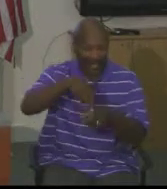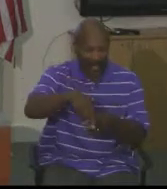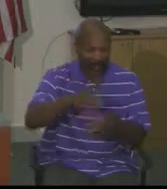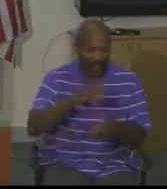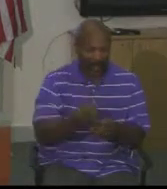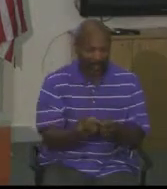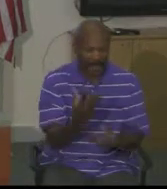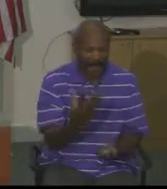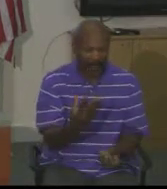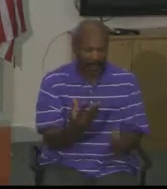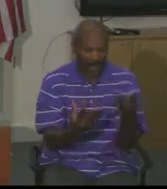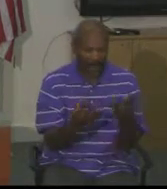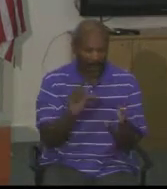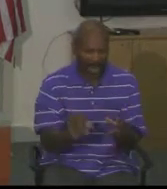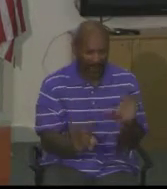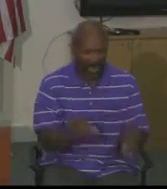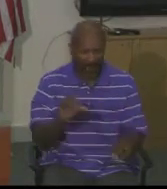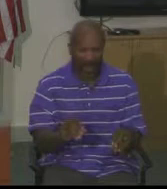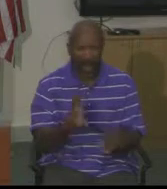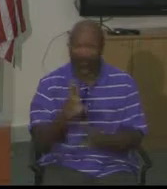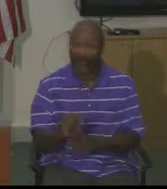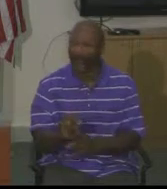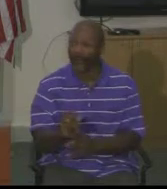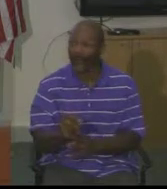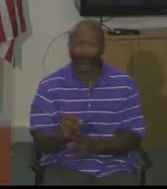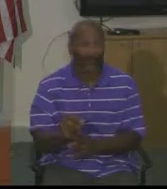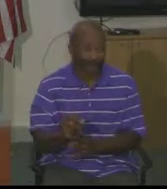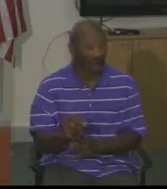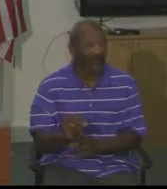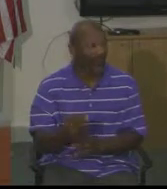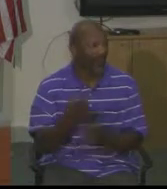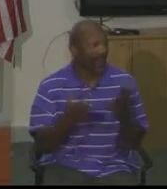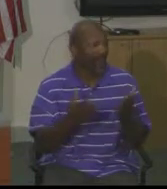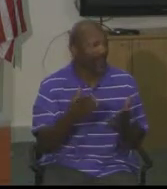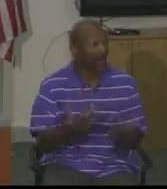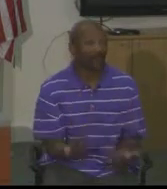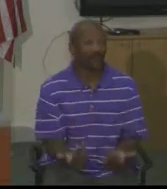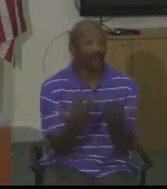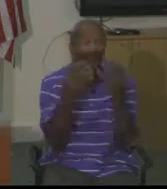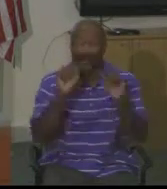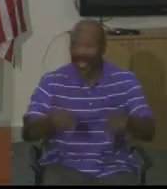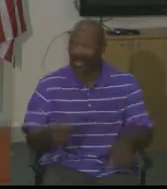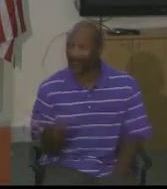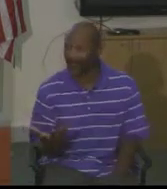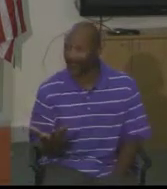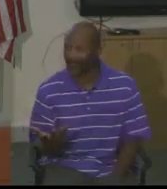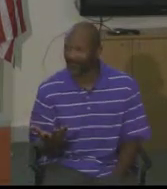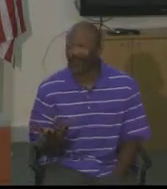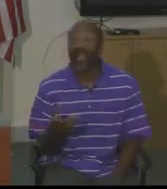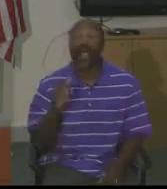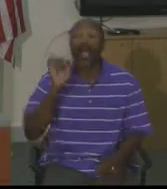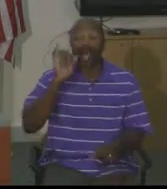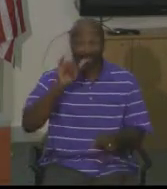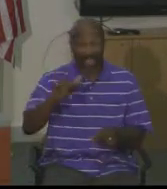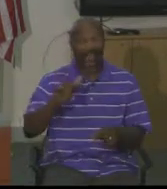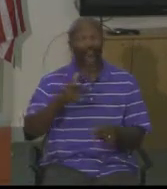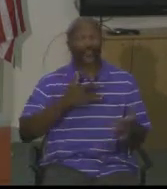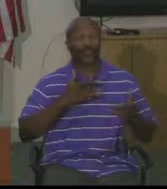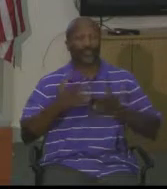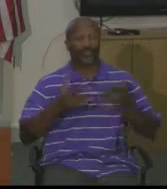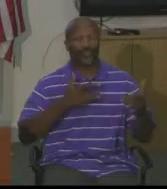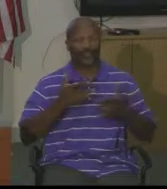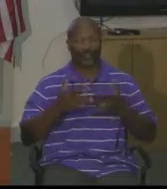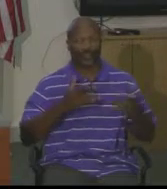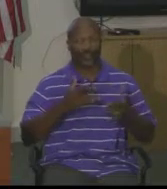actually explode. And the computer may actually catch on fire. And this was a great